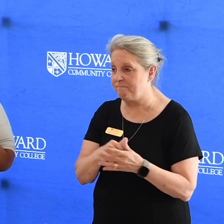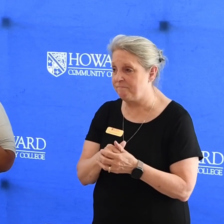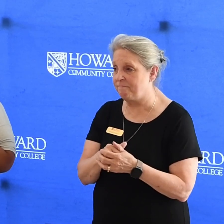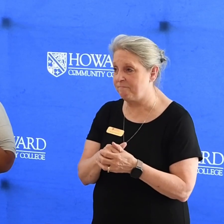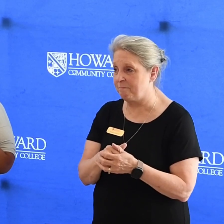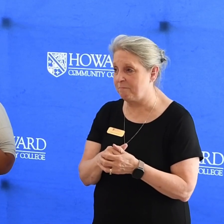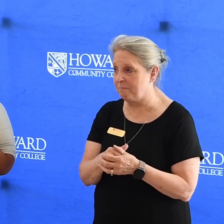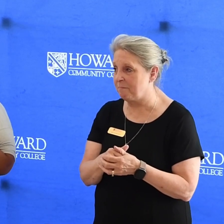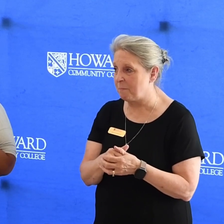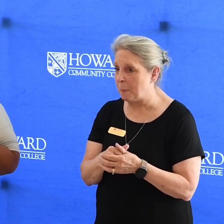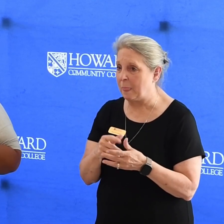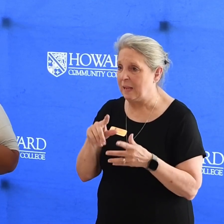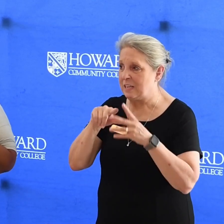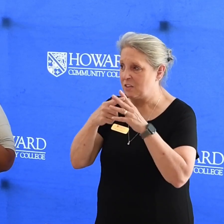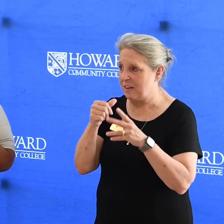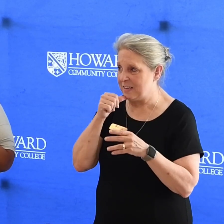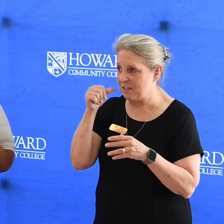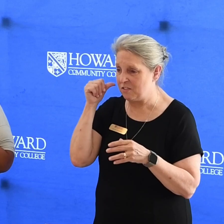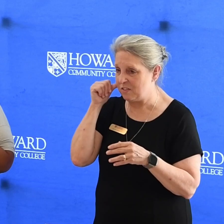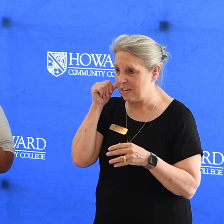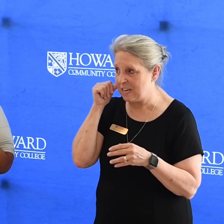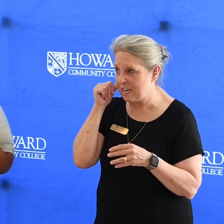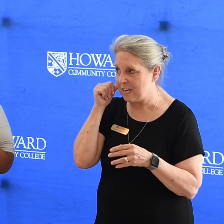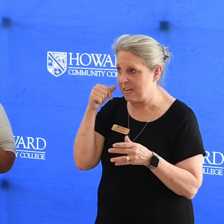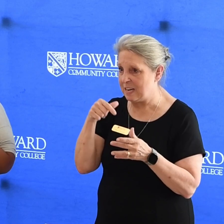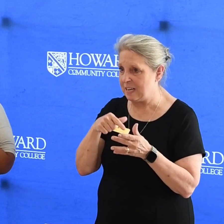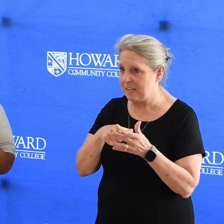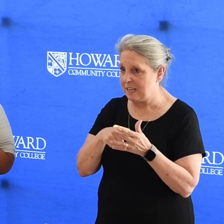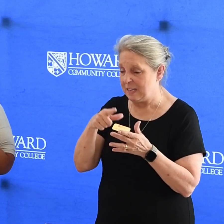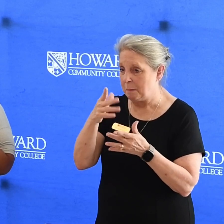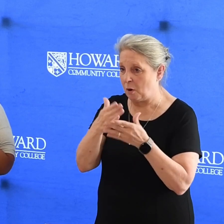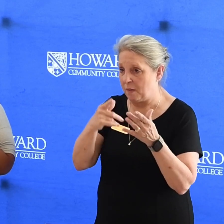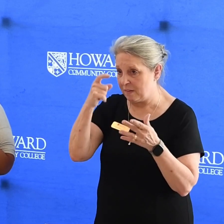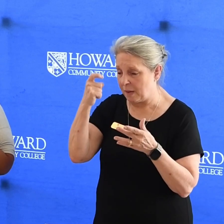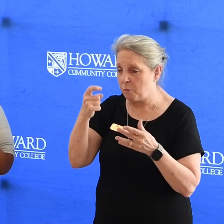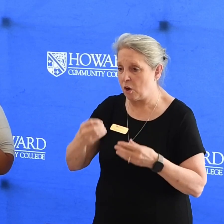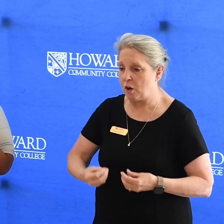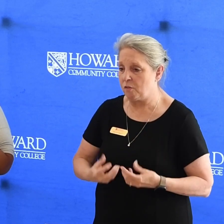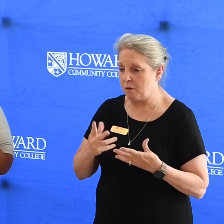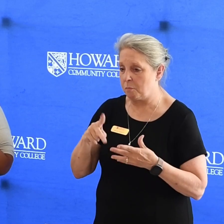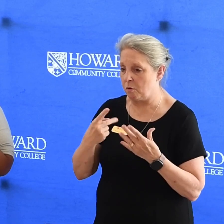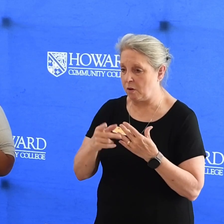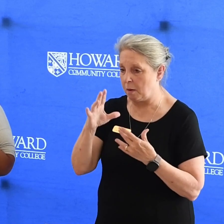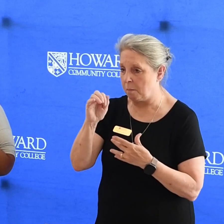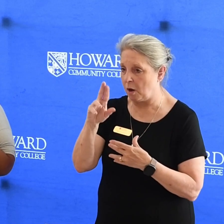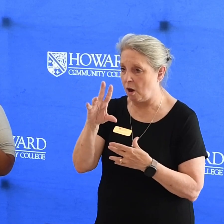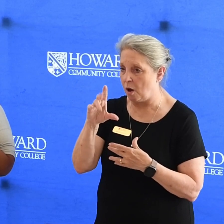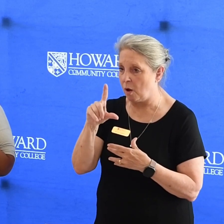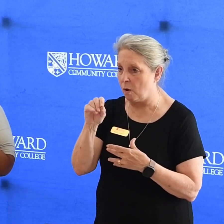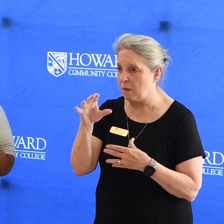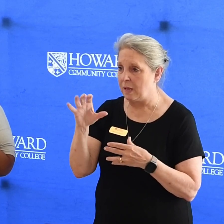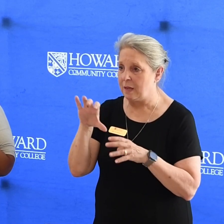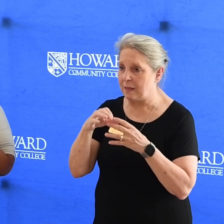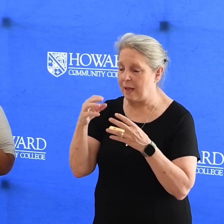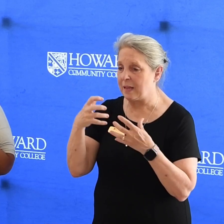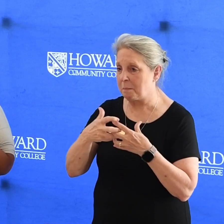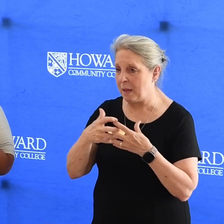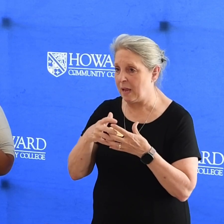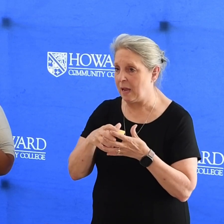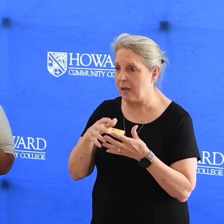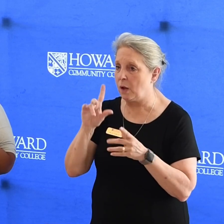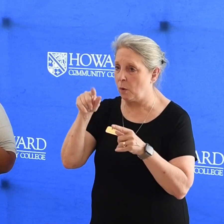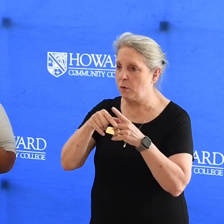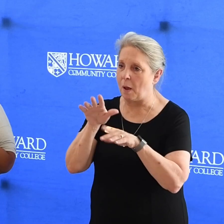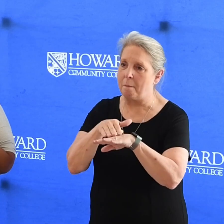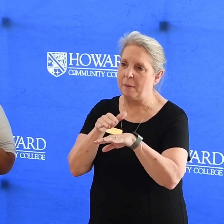In fact, yesterday, as part of the summer enrichment program, Carlos and his classmate got to experience a petting